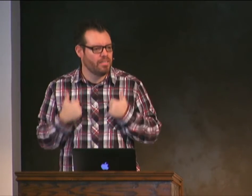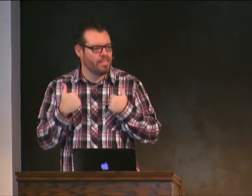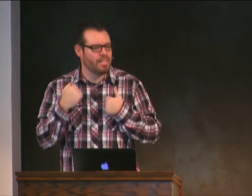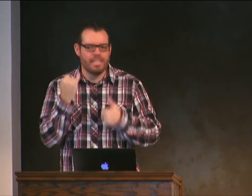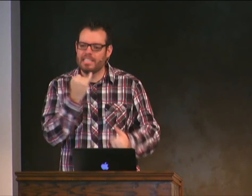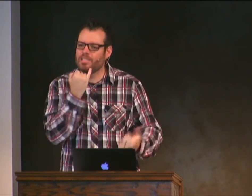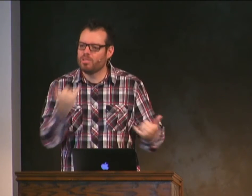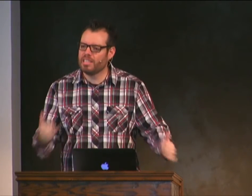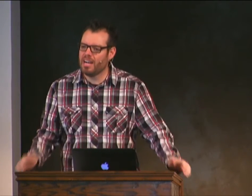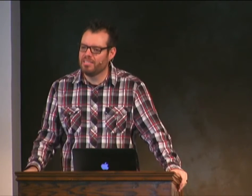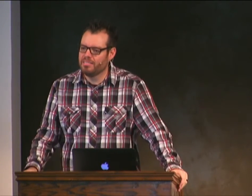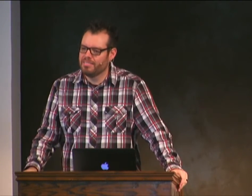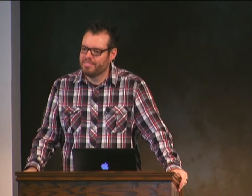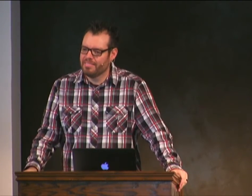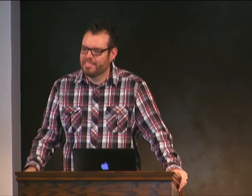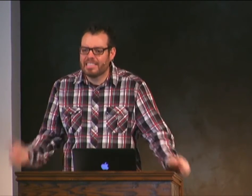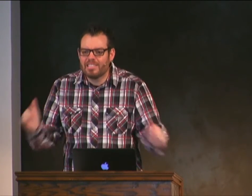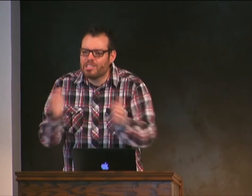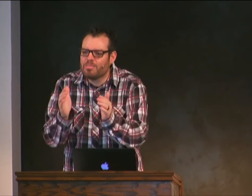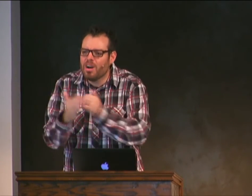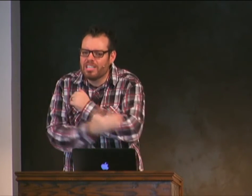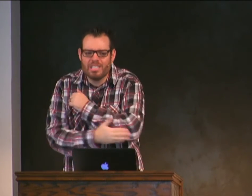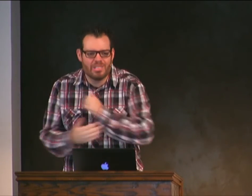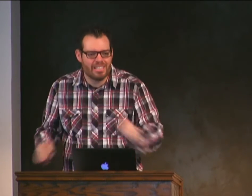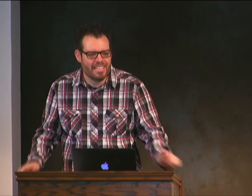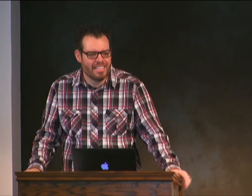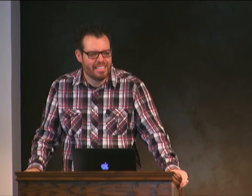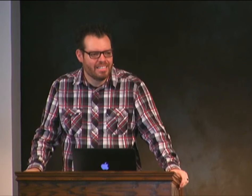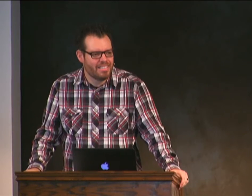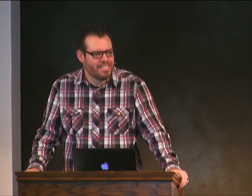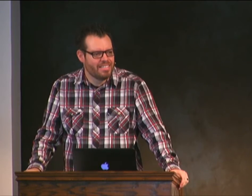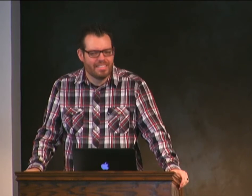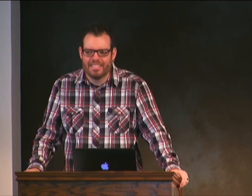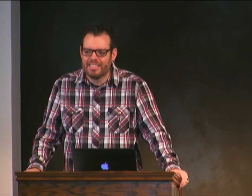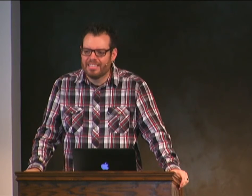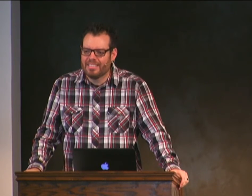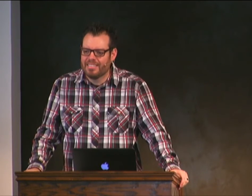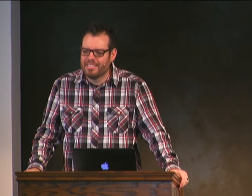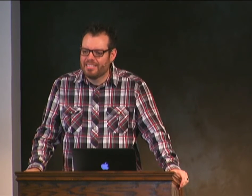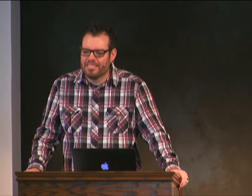8.5 million people living in Israel now. It's still a small country.